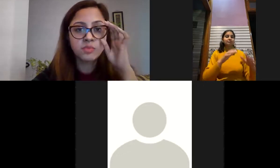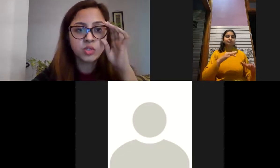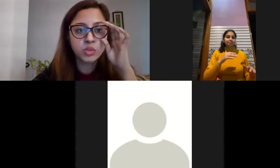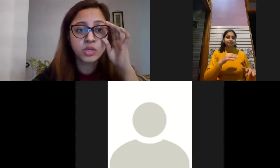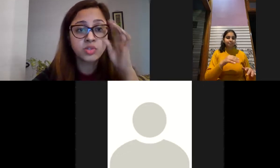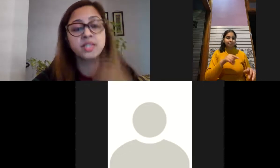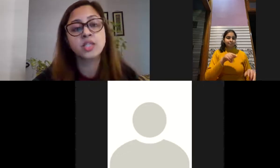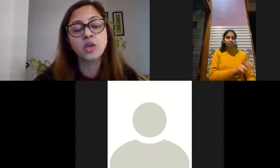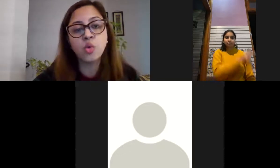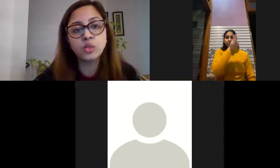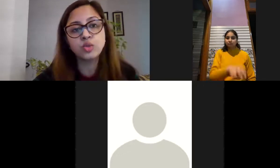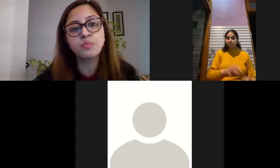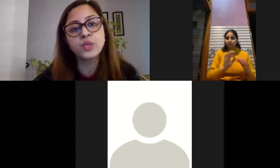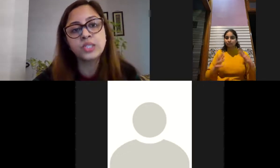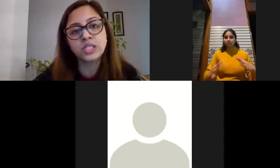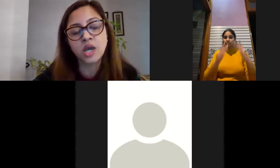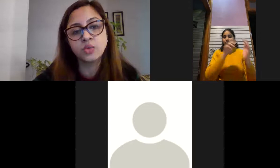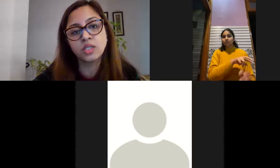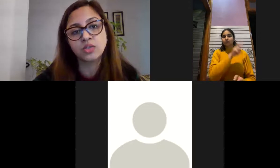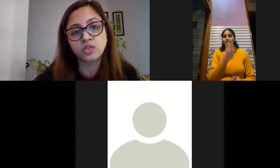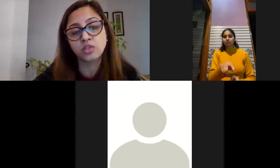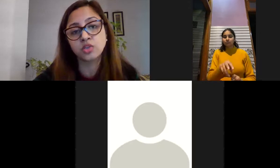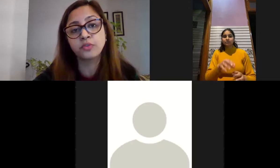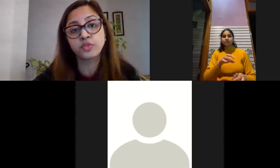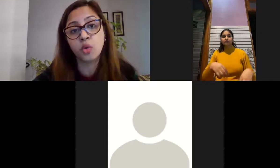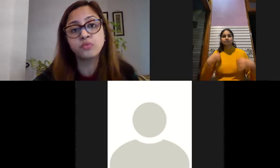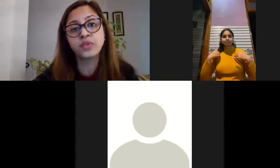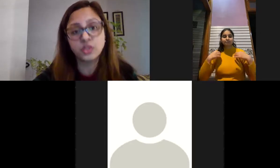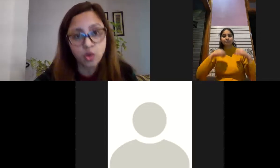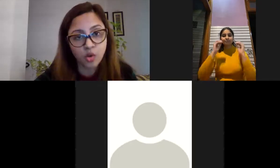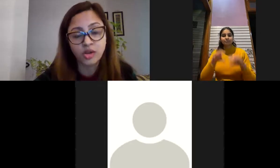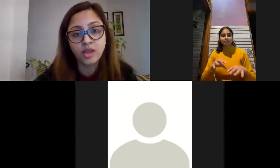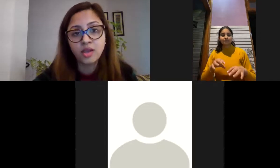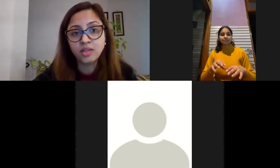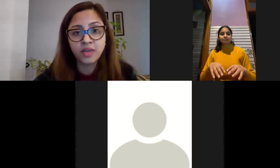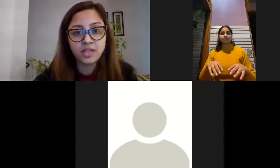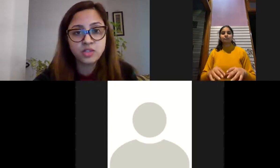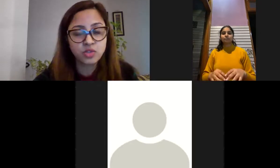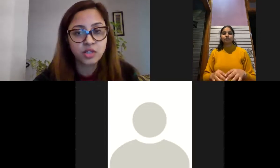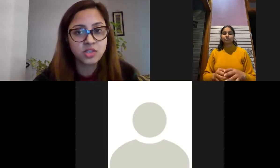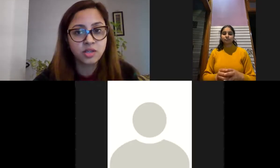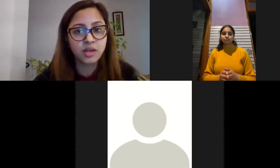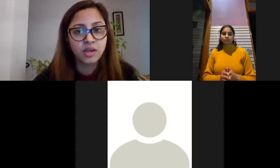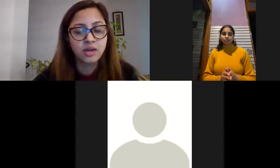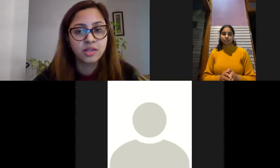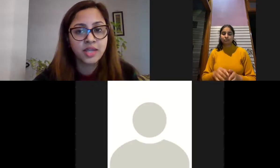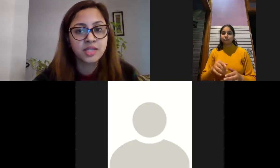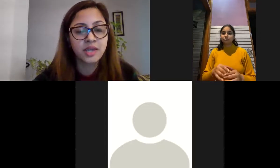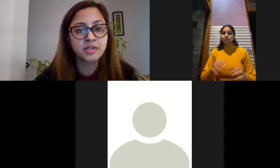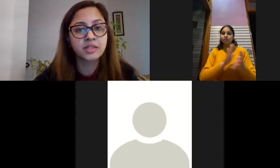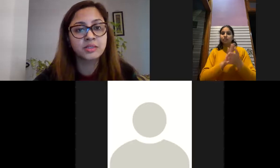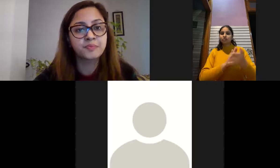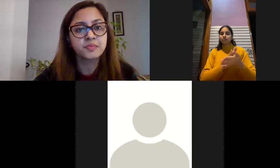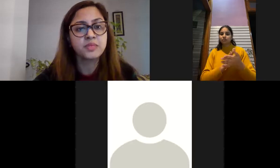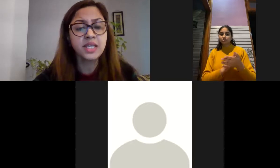She jumps to her dress and also pulls down the structure of Thornfield Hall, the very structure that